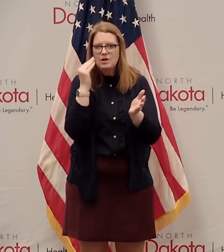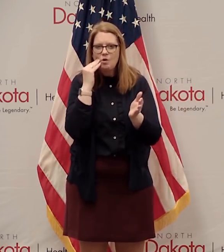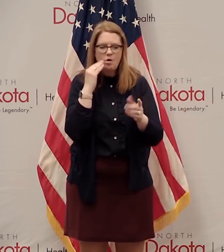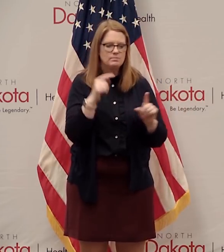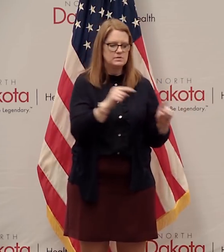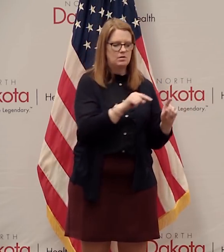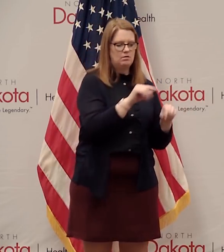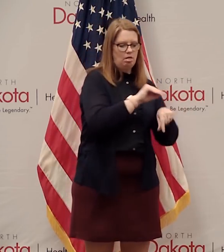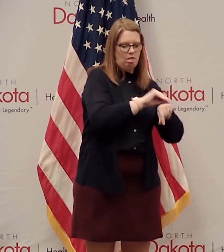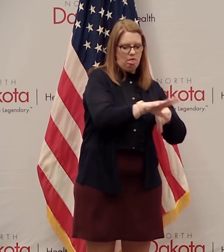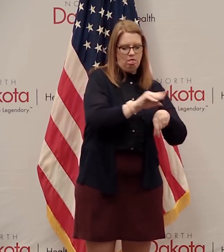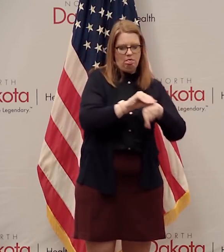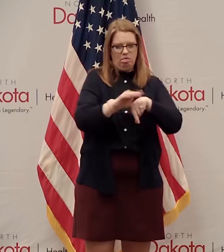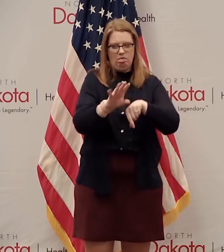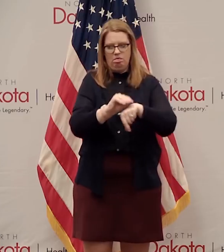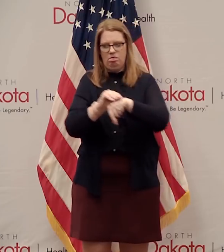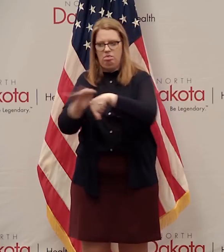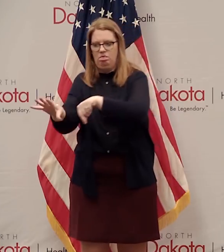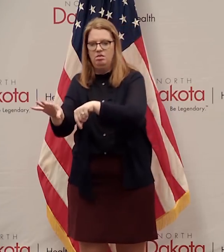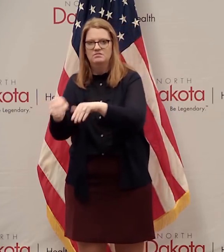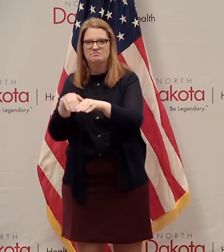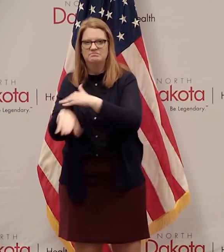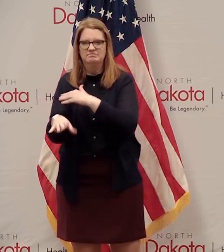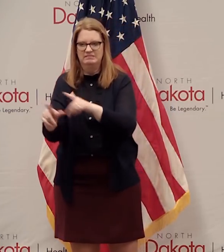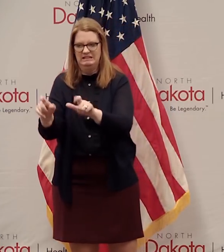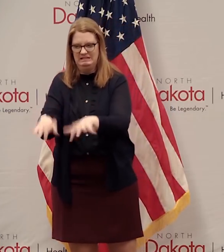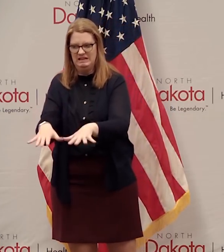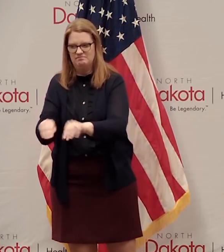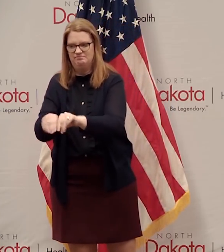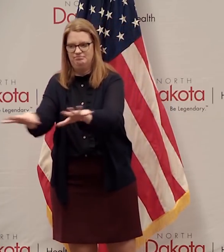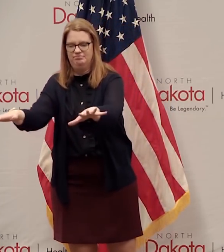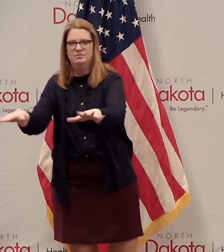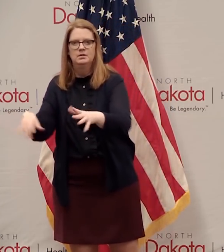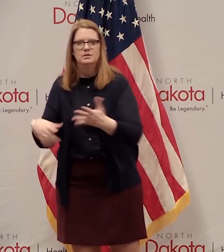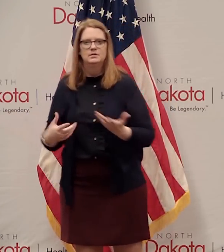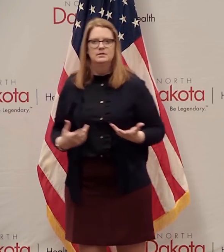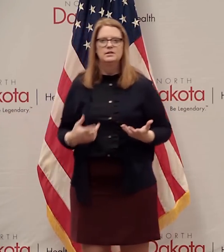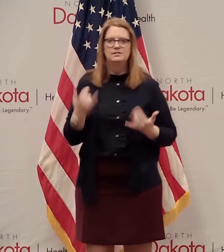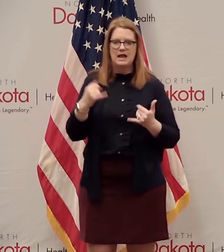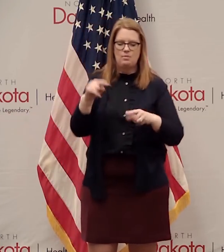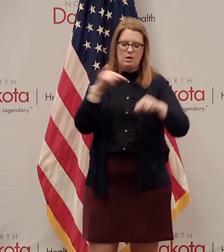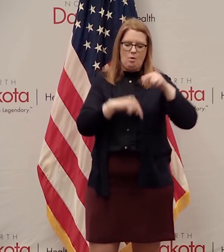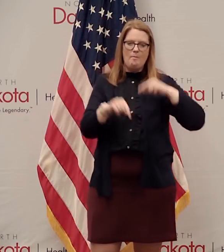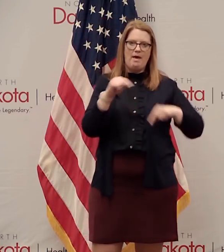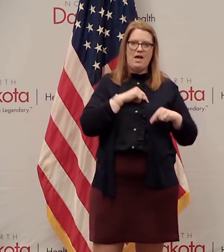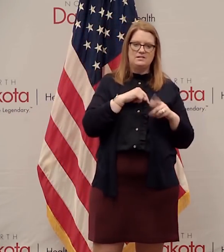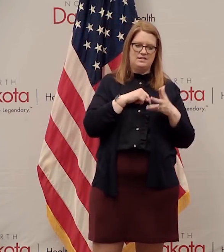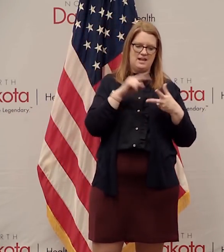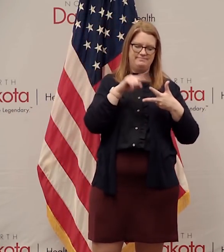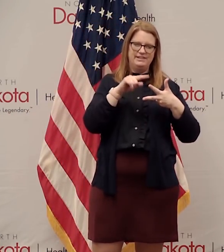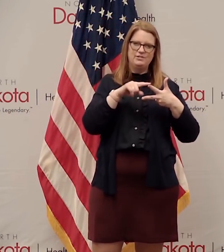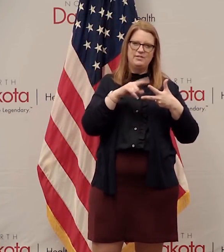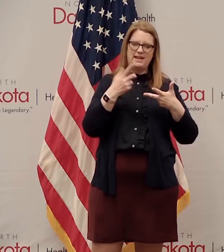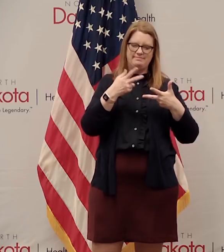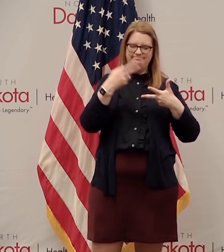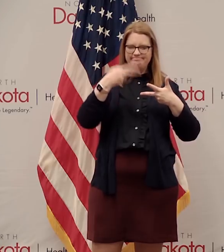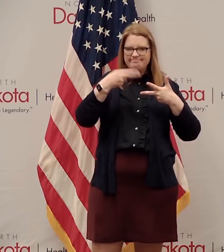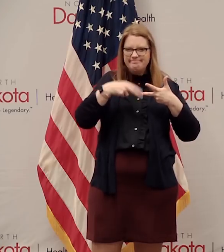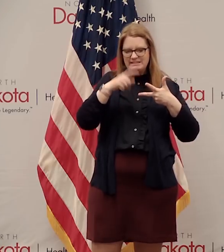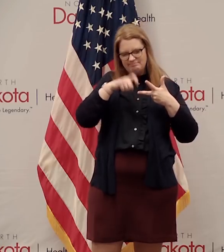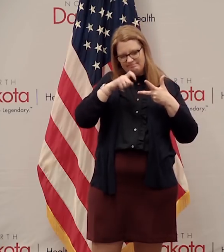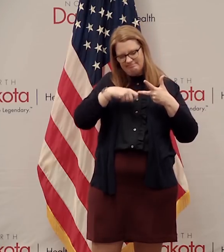that connection. And with contact tracing, we might actually be able to trace it back to say, this is where they acquired the infection and where it came from. So